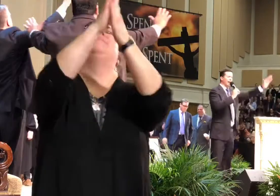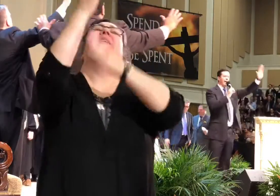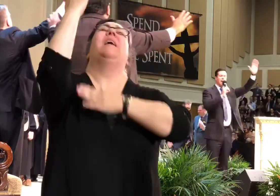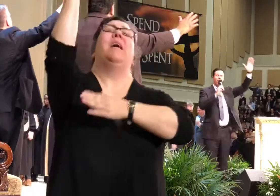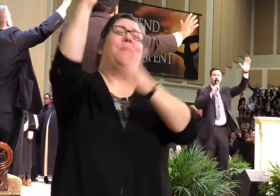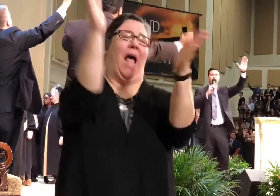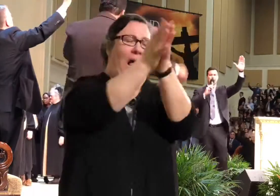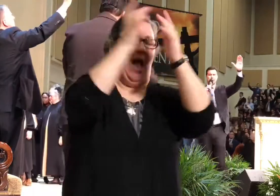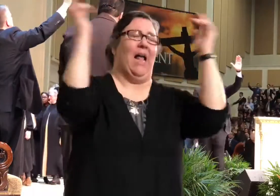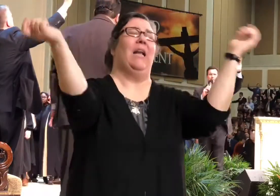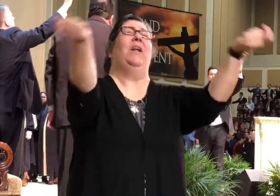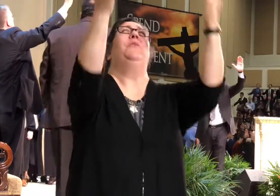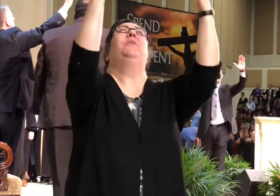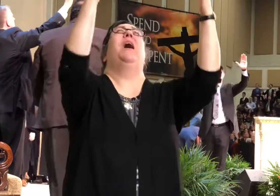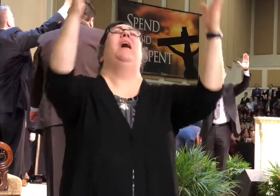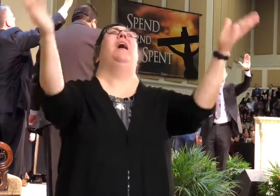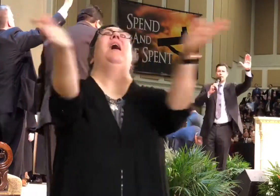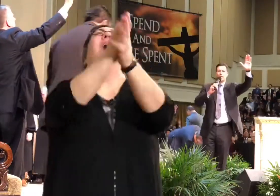Hallelujah,